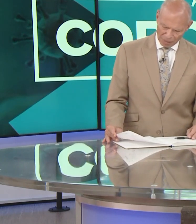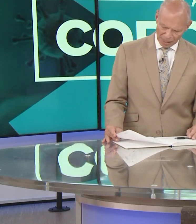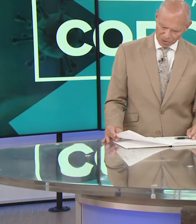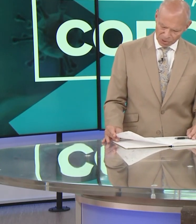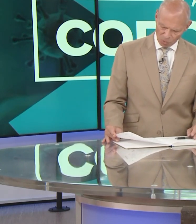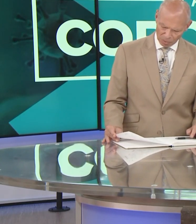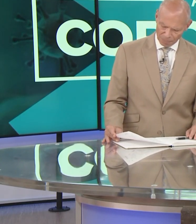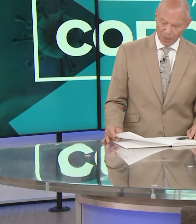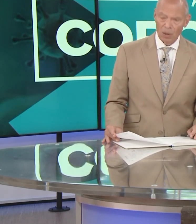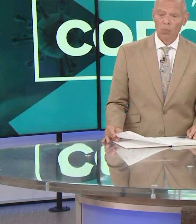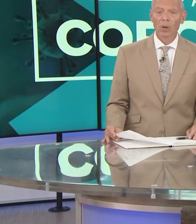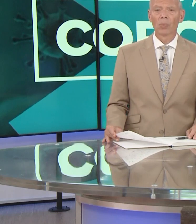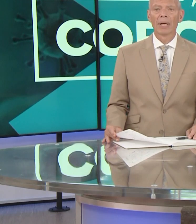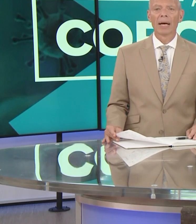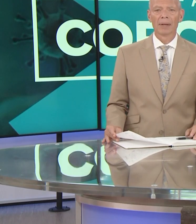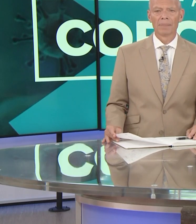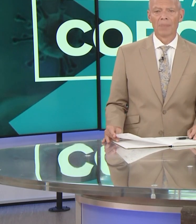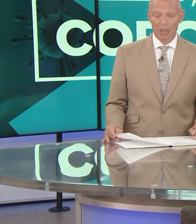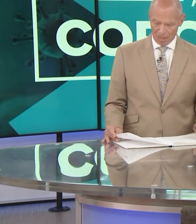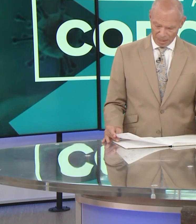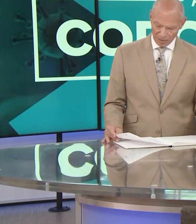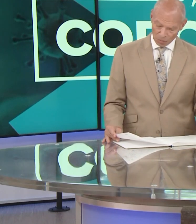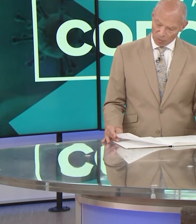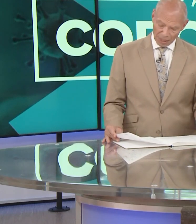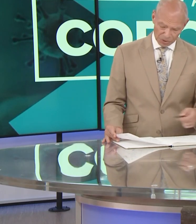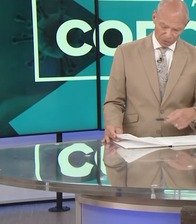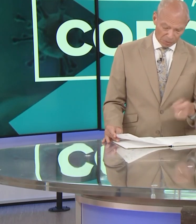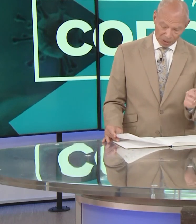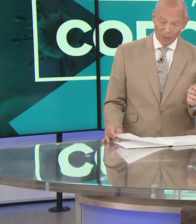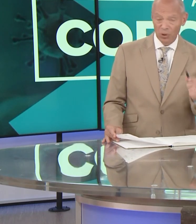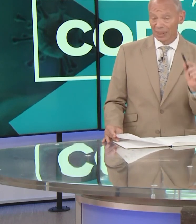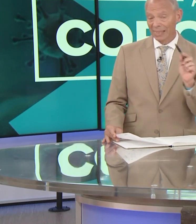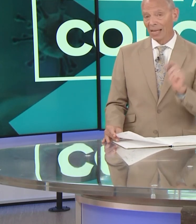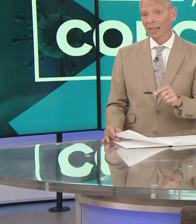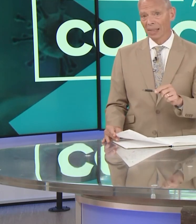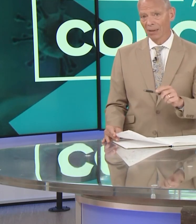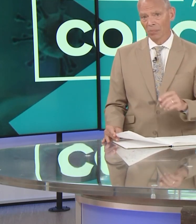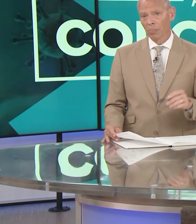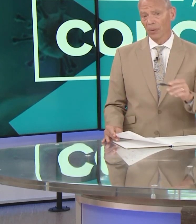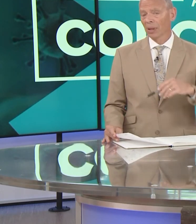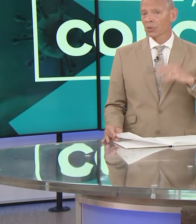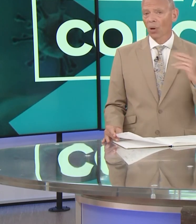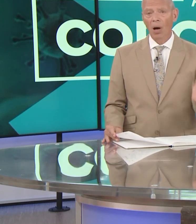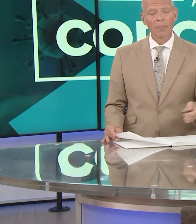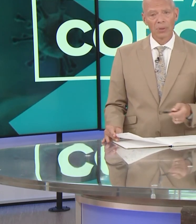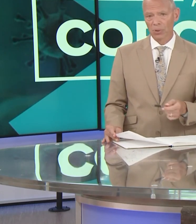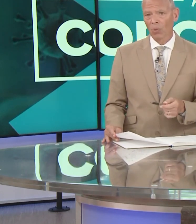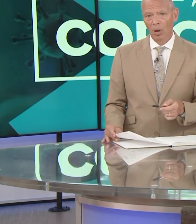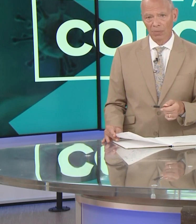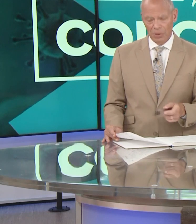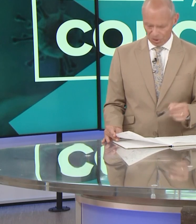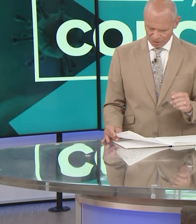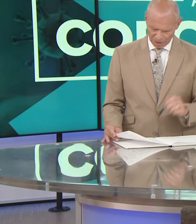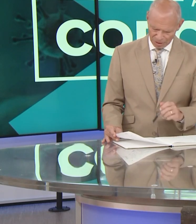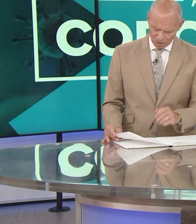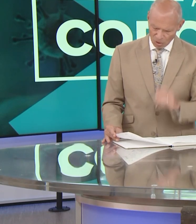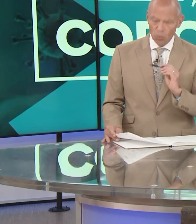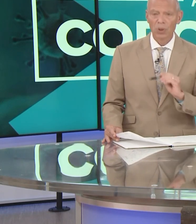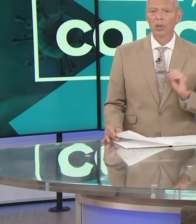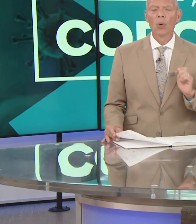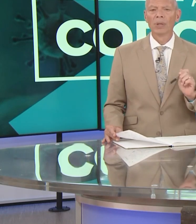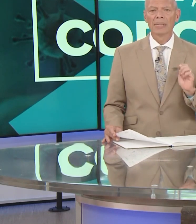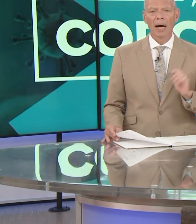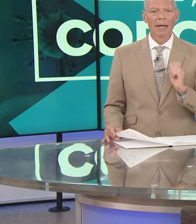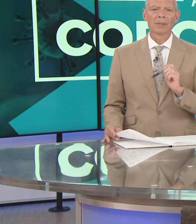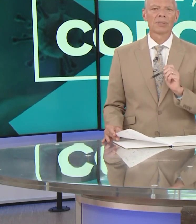wear a mask, or where are we headed? And the answer the governor did not give, but that is obvious to all of us,